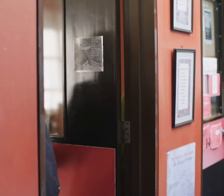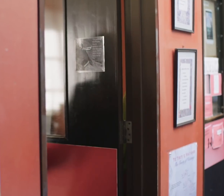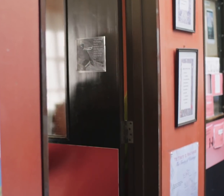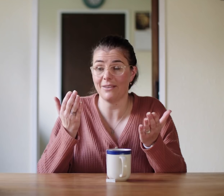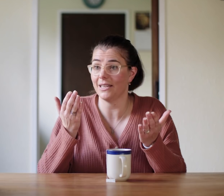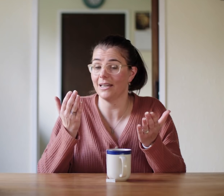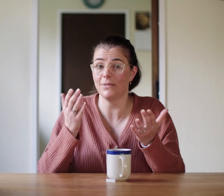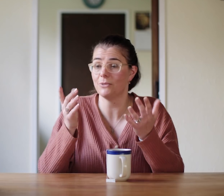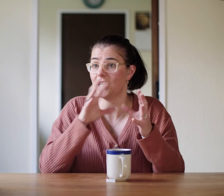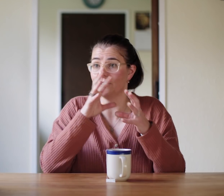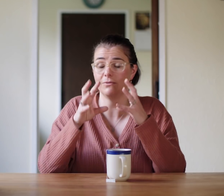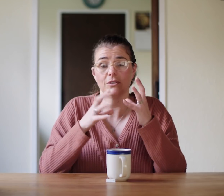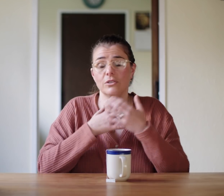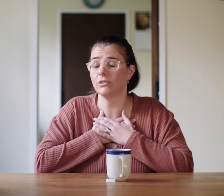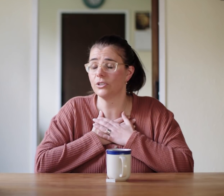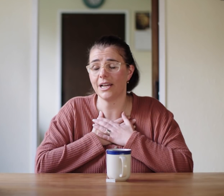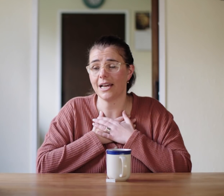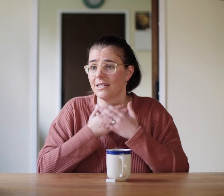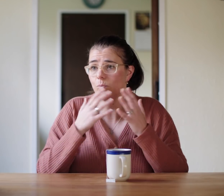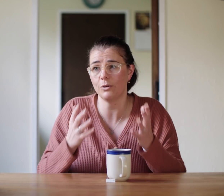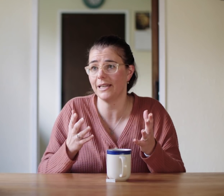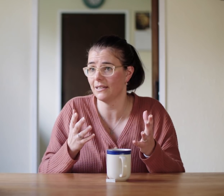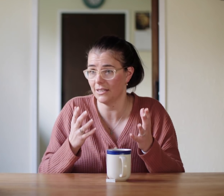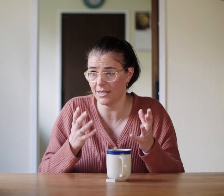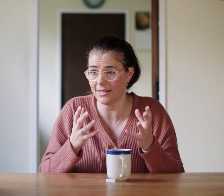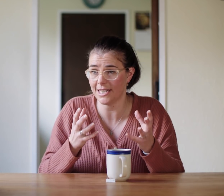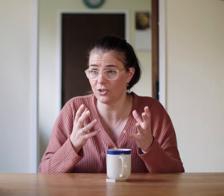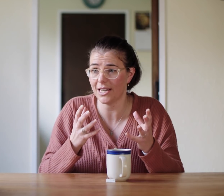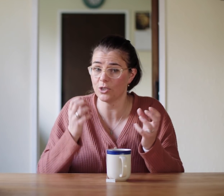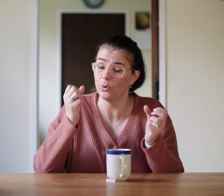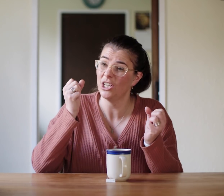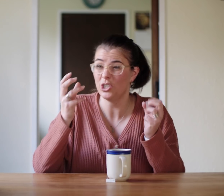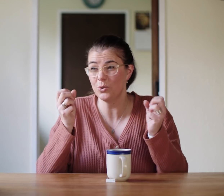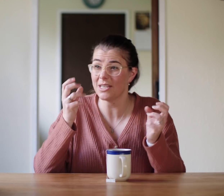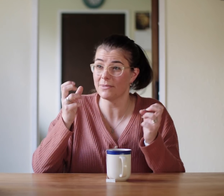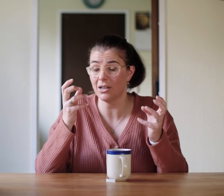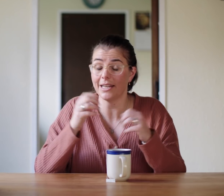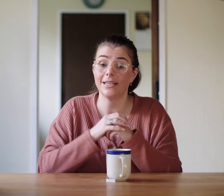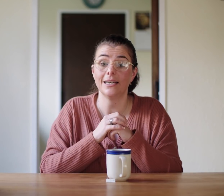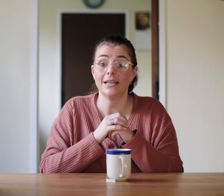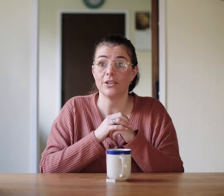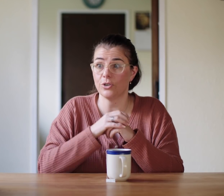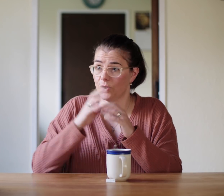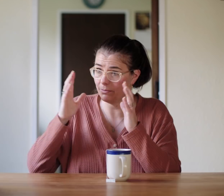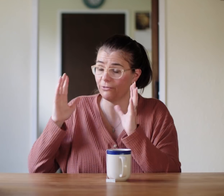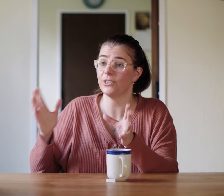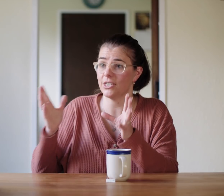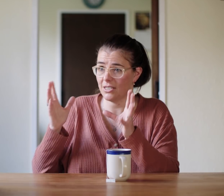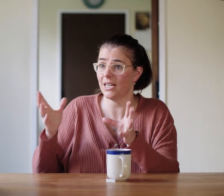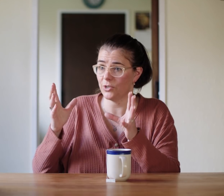between having a mishmash of good-hearted, well-meaning teacher aides who knew some sign through to a proficient sign language